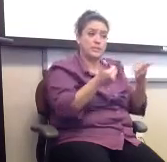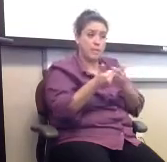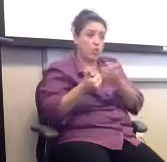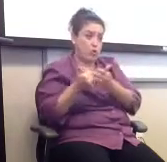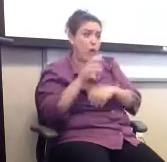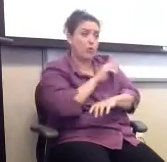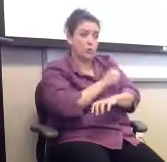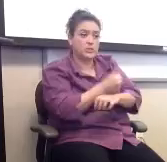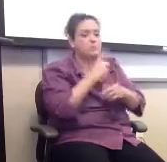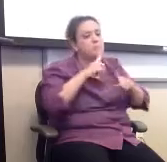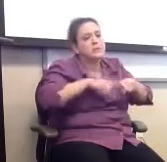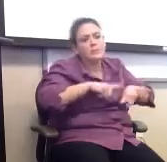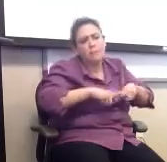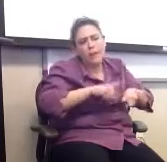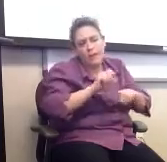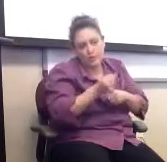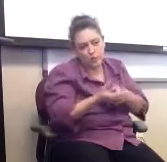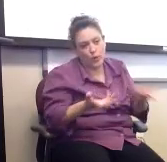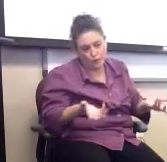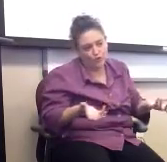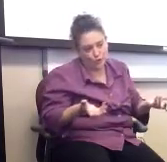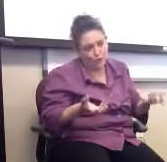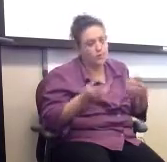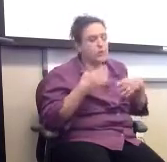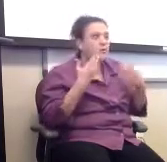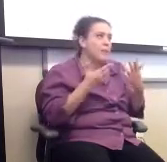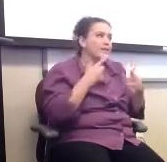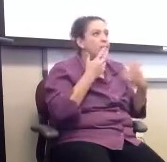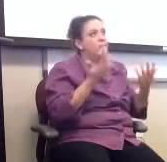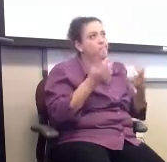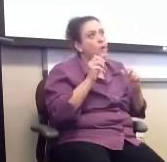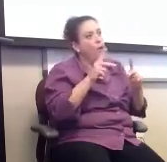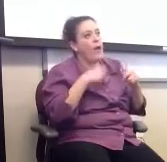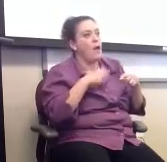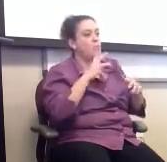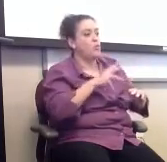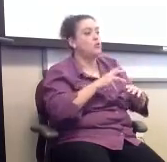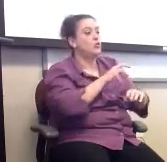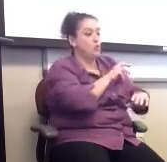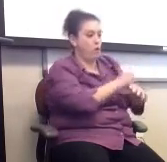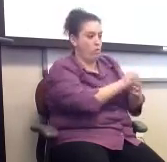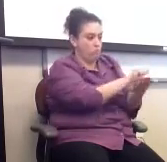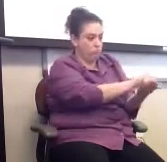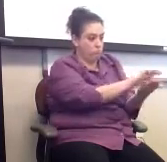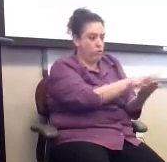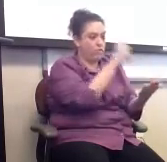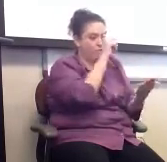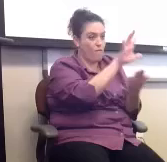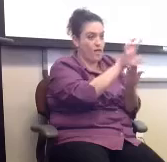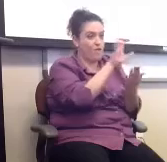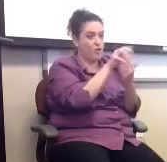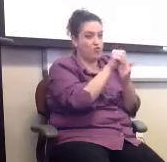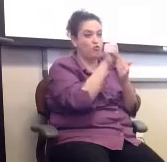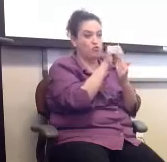on the situation. You might say, okay, I'm gonna authorize for the $500 job development fee and then the placement and